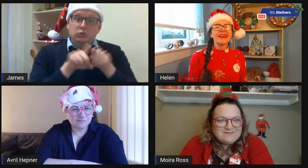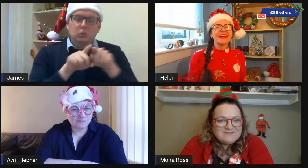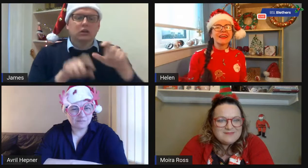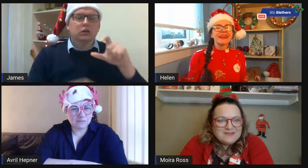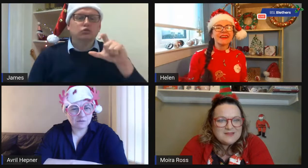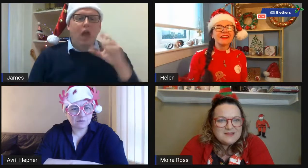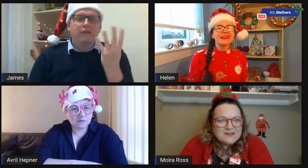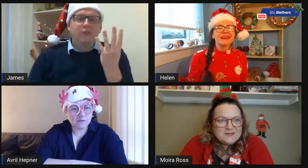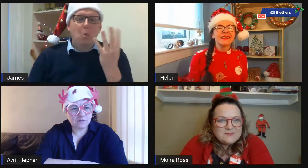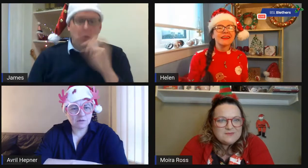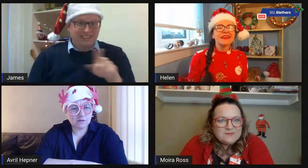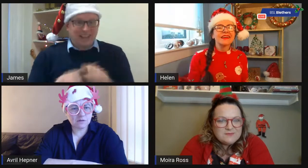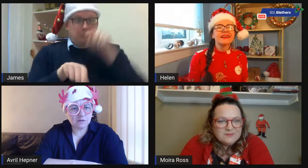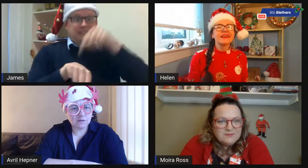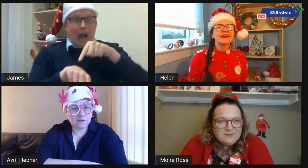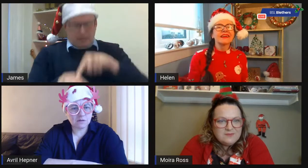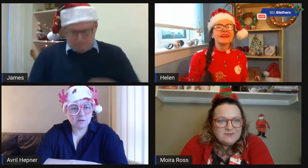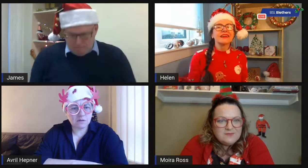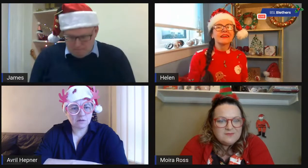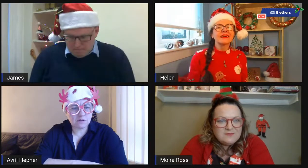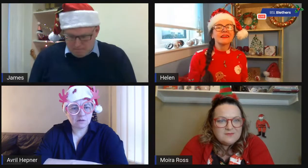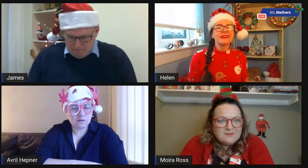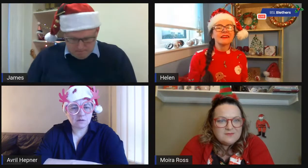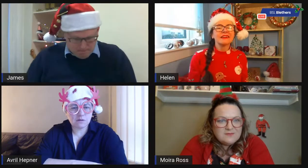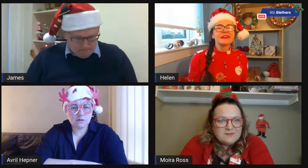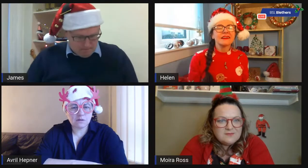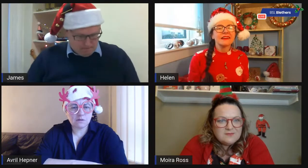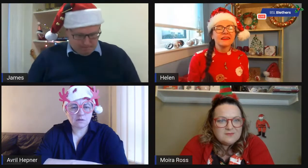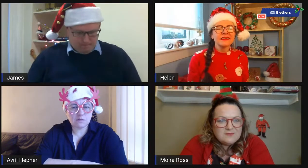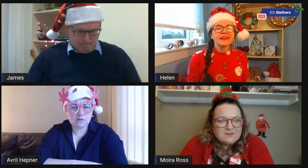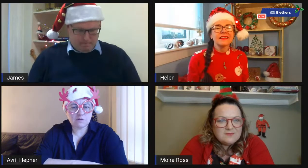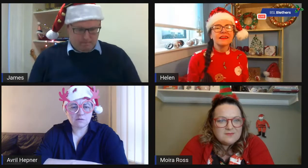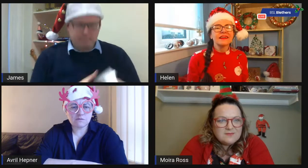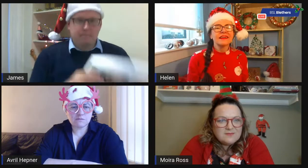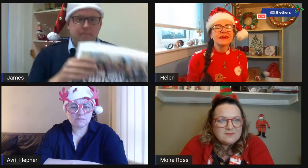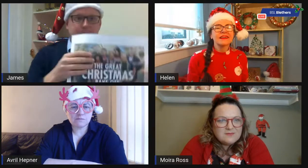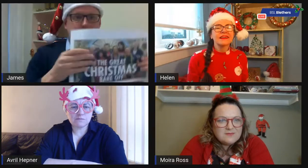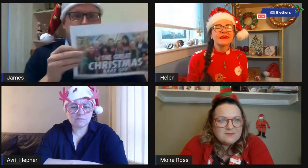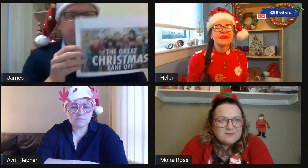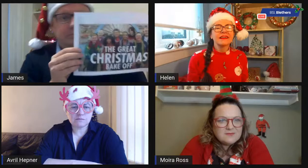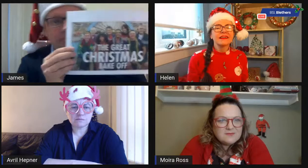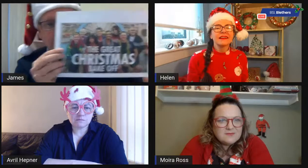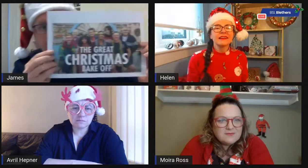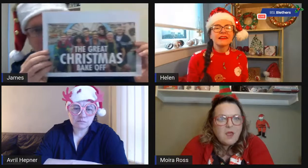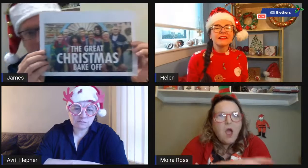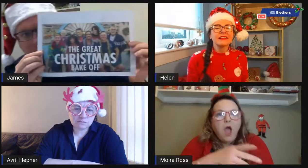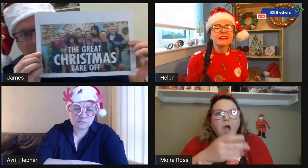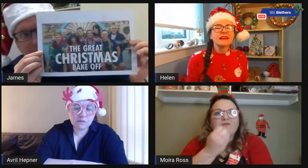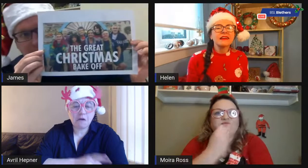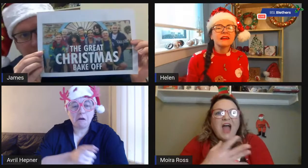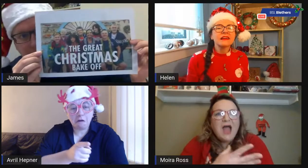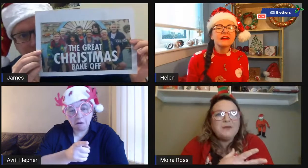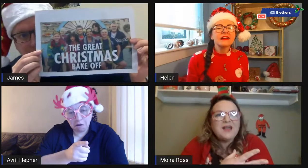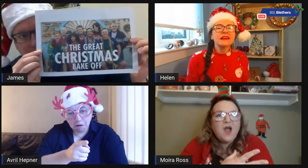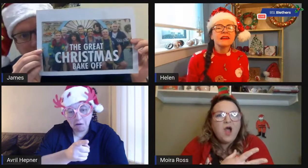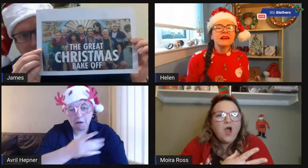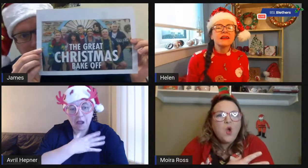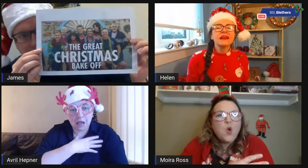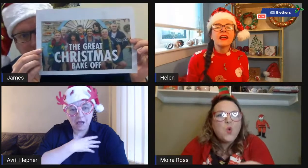For its Christmas special. But at the same time on Channel 4, We've got the Great Christmas Bake